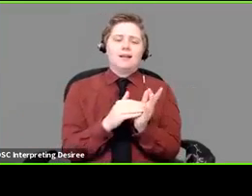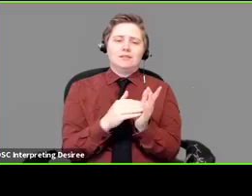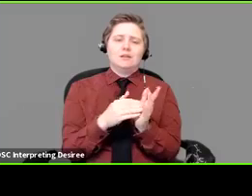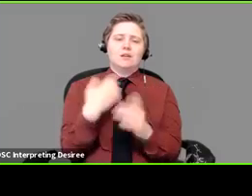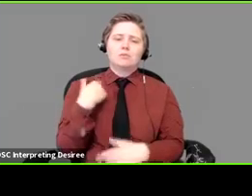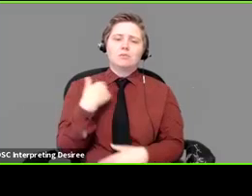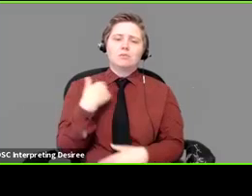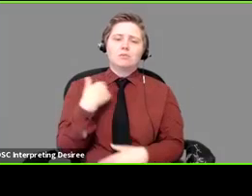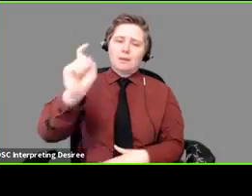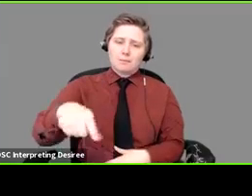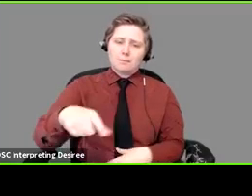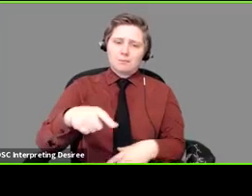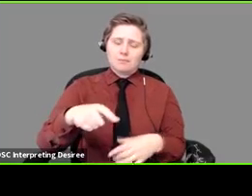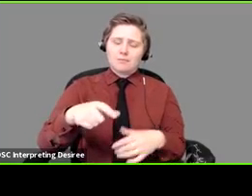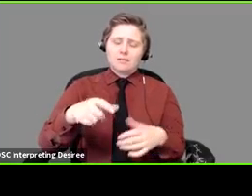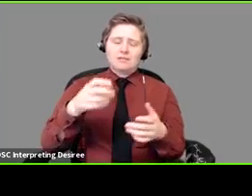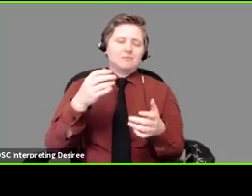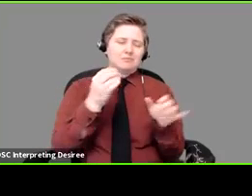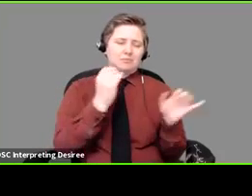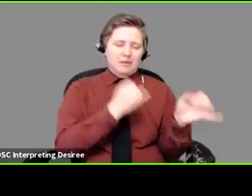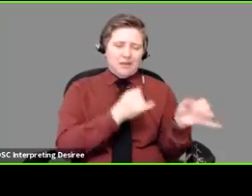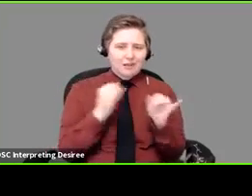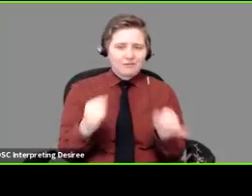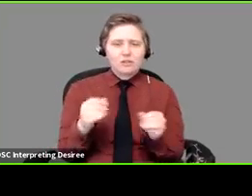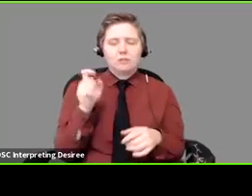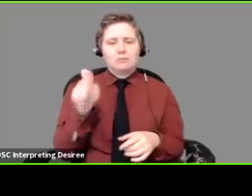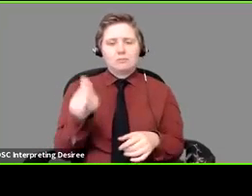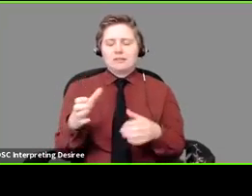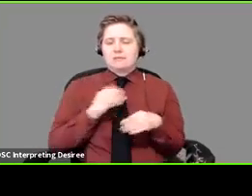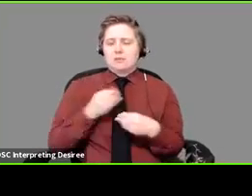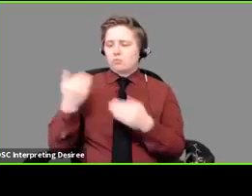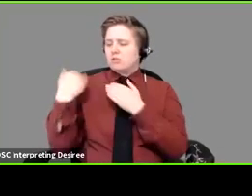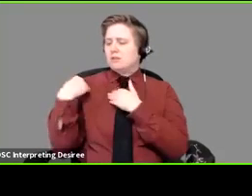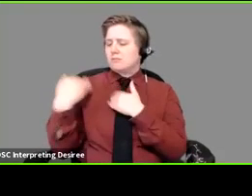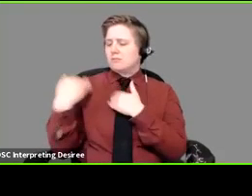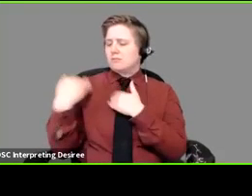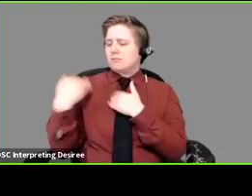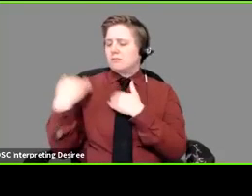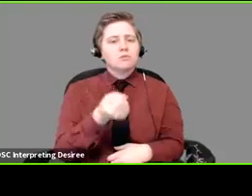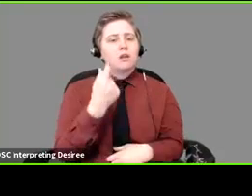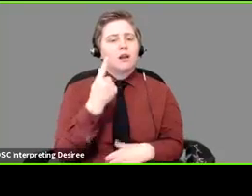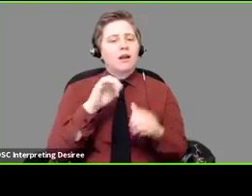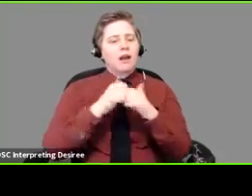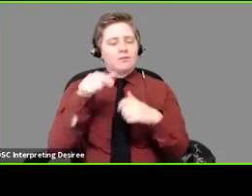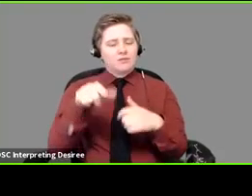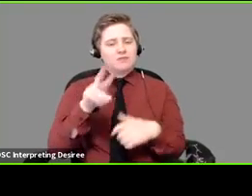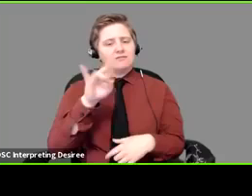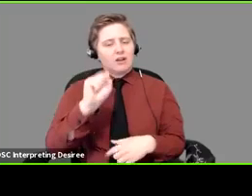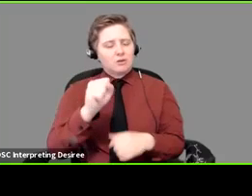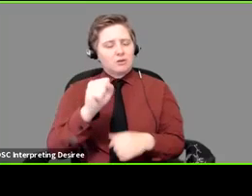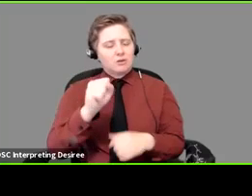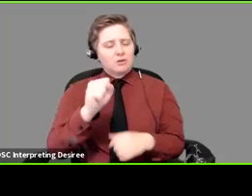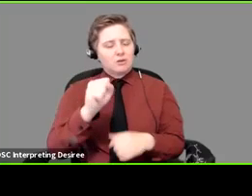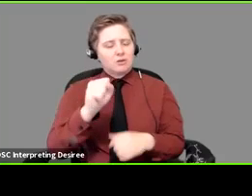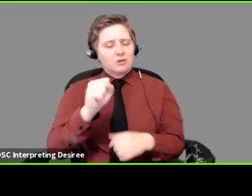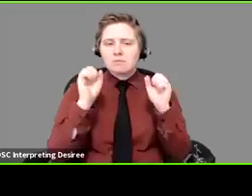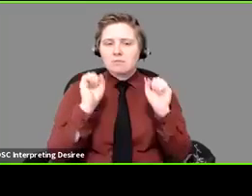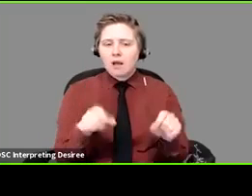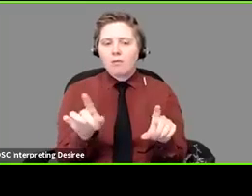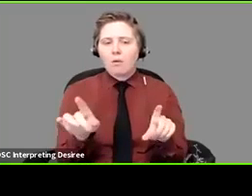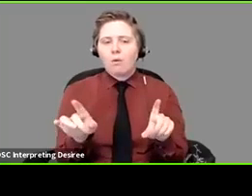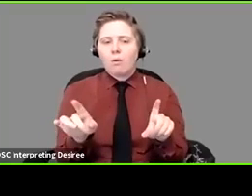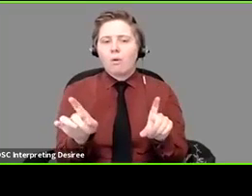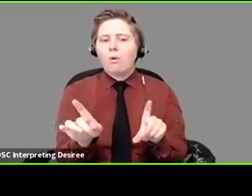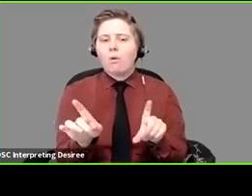as individuals in this community. We have to take responsibility upon ourselves to understand how to keep the virus at bay, as well as,